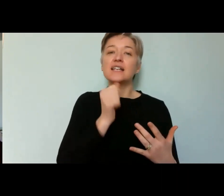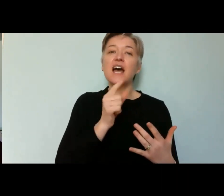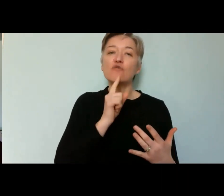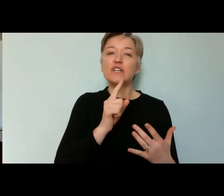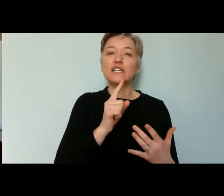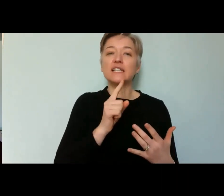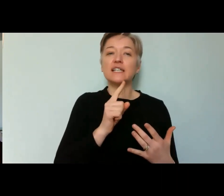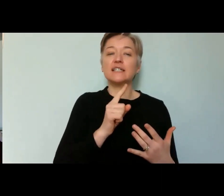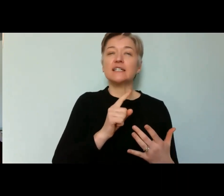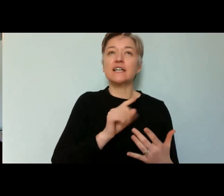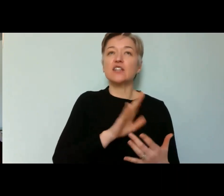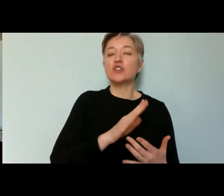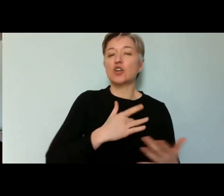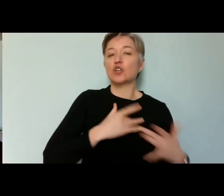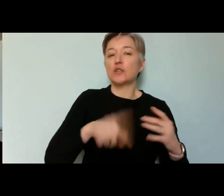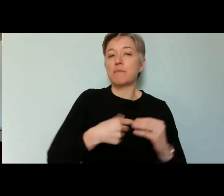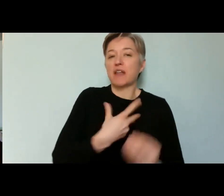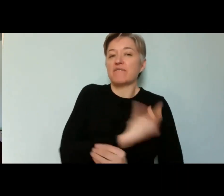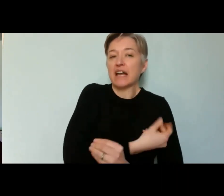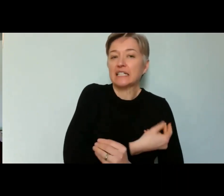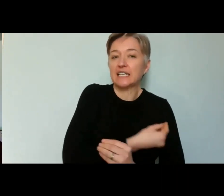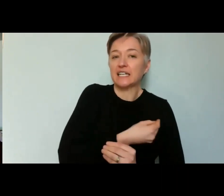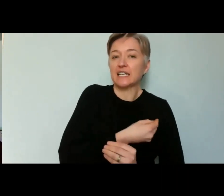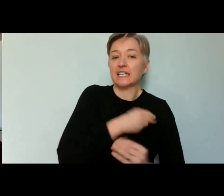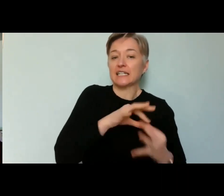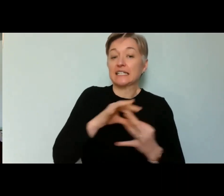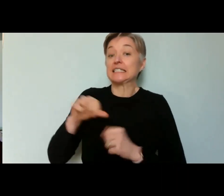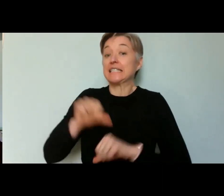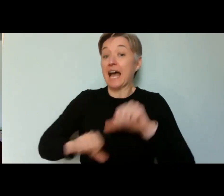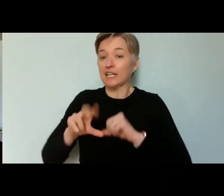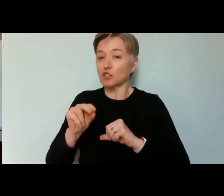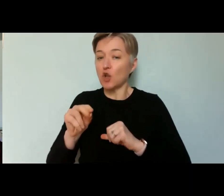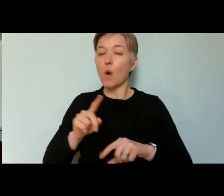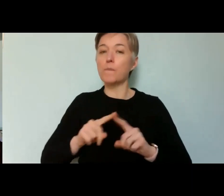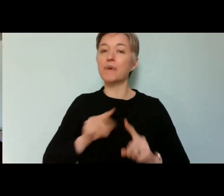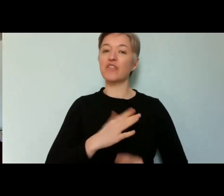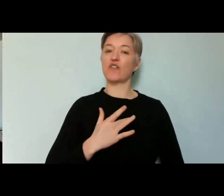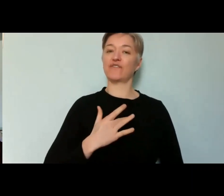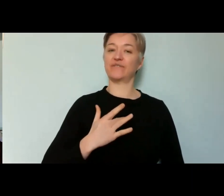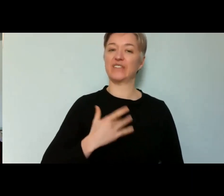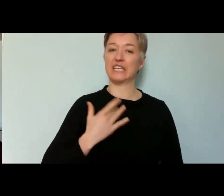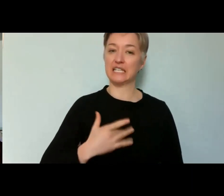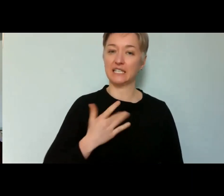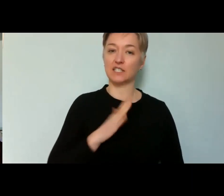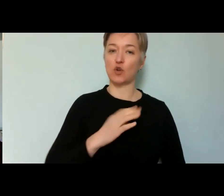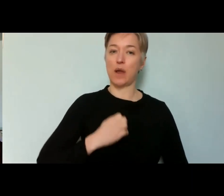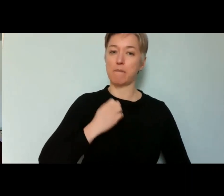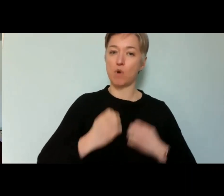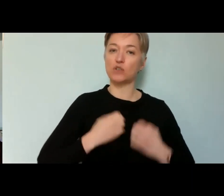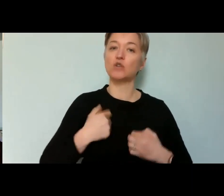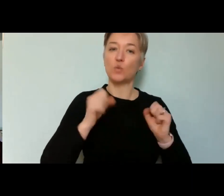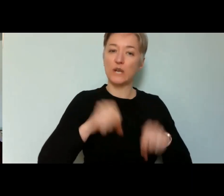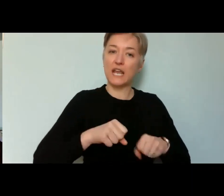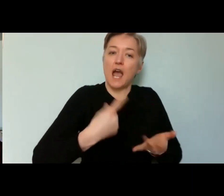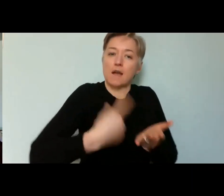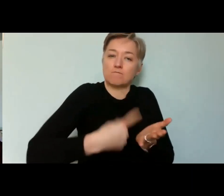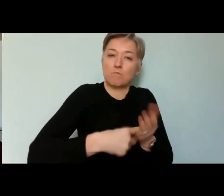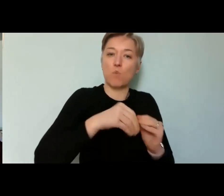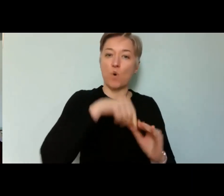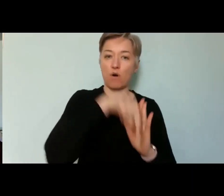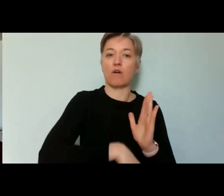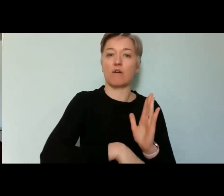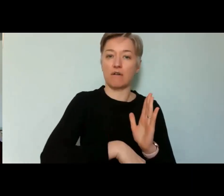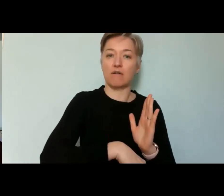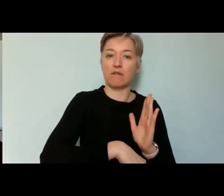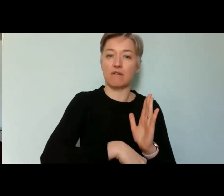concern around the vaccine and the science, but about how they feel about it, and to be able to delve into that. So we find that this is happening,